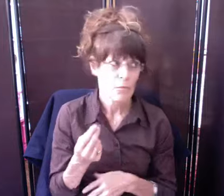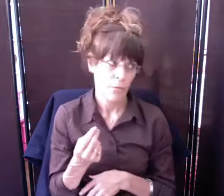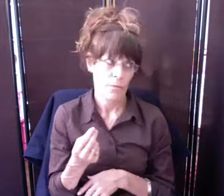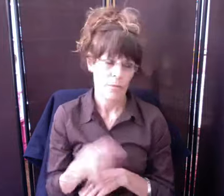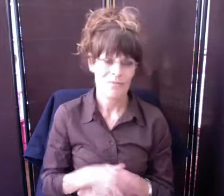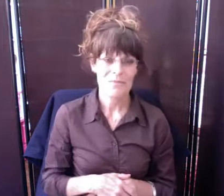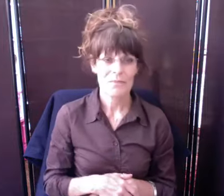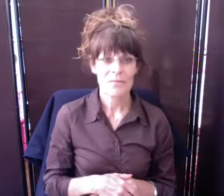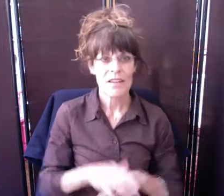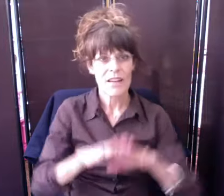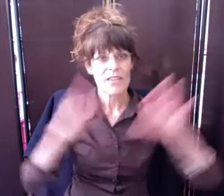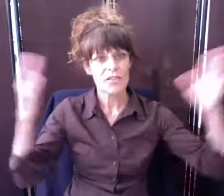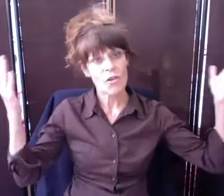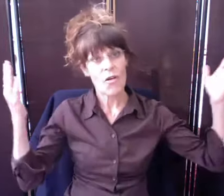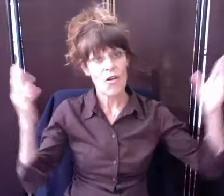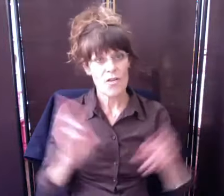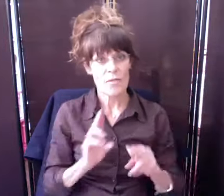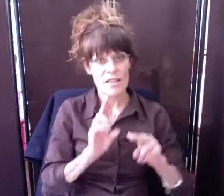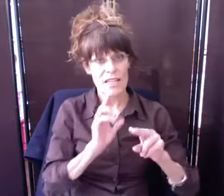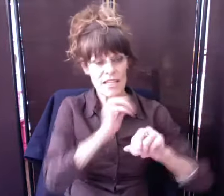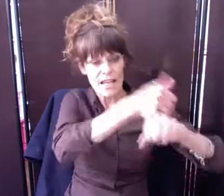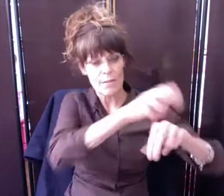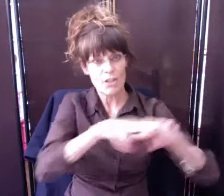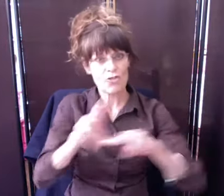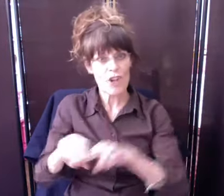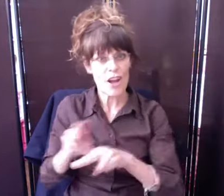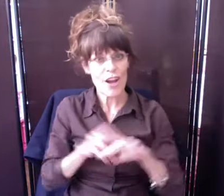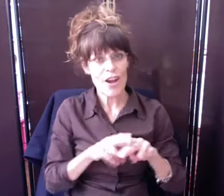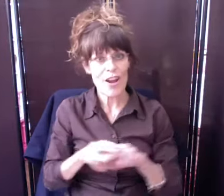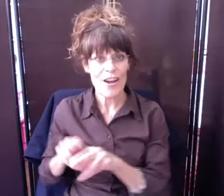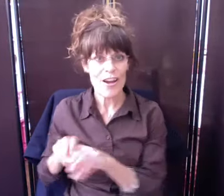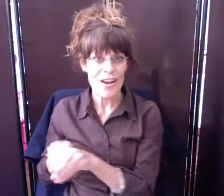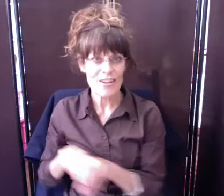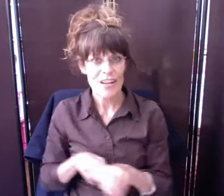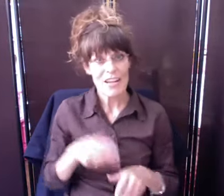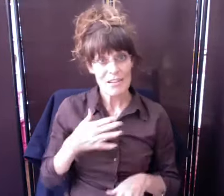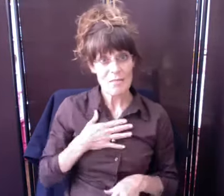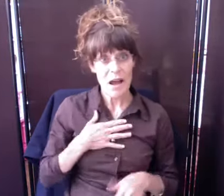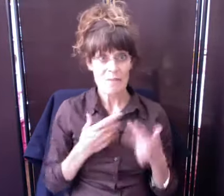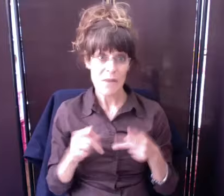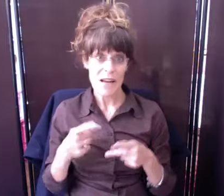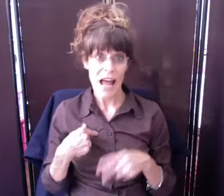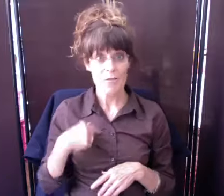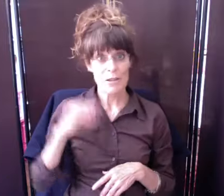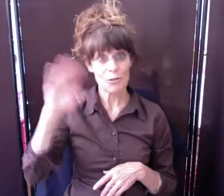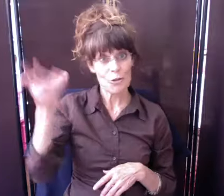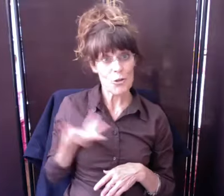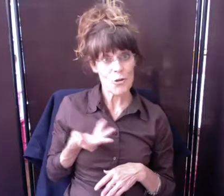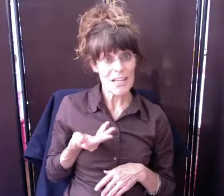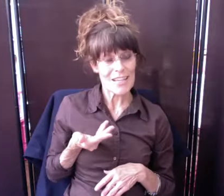doors open, the chairs are set up, the greeter's there. And so I decide, well, if it's my house and it's my party, I would be a greeter. So I made myself a greeter. And I